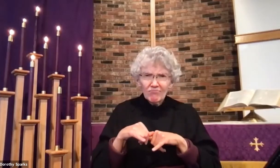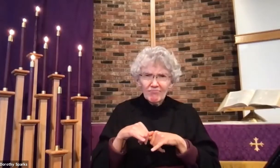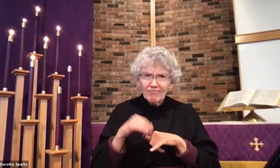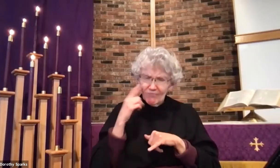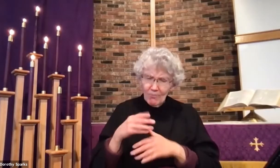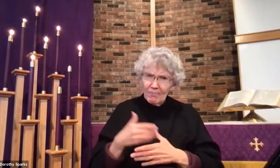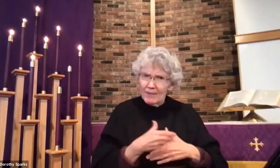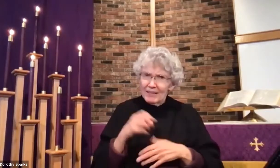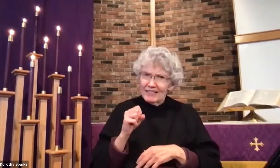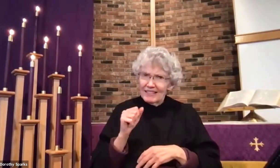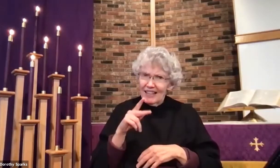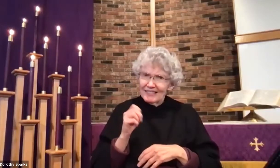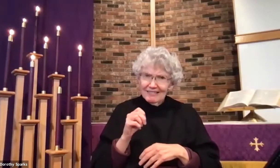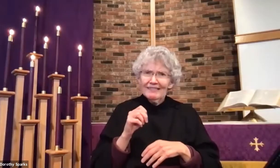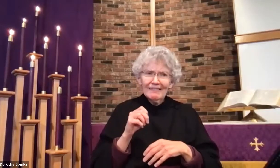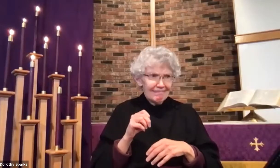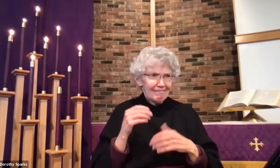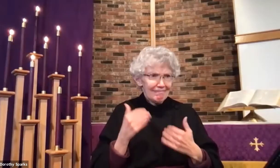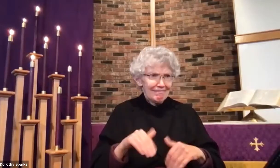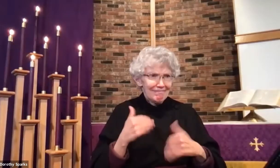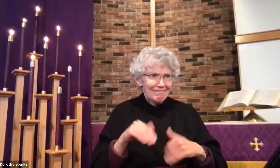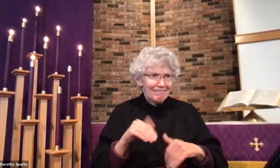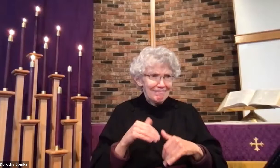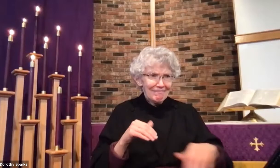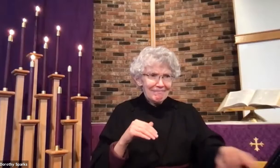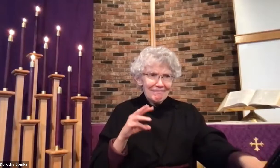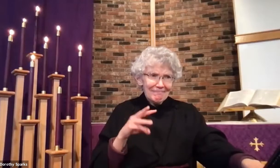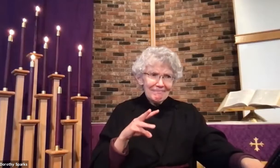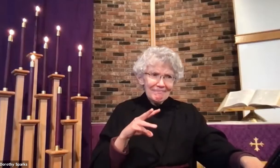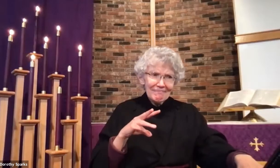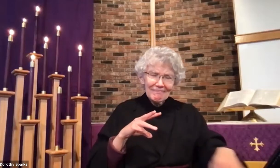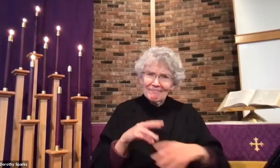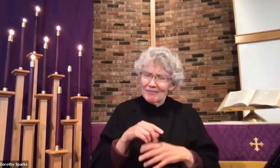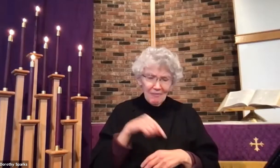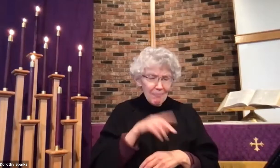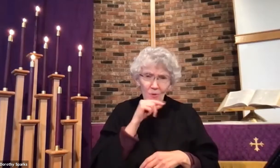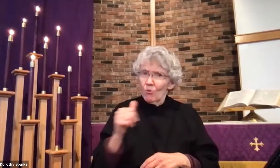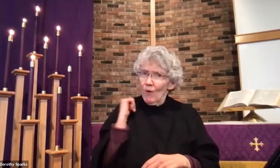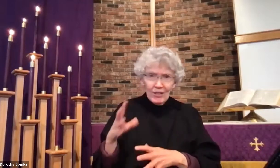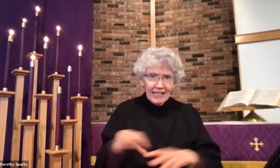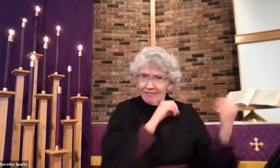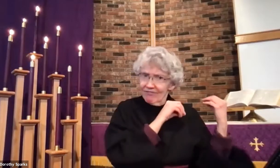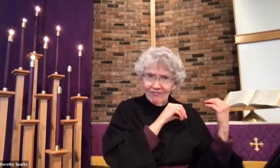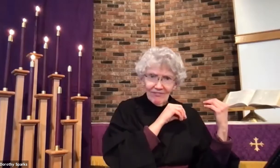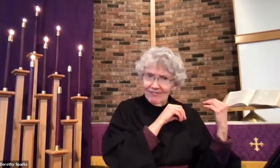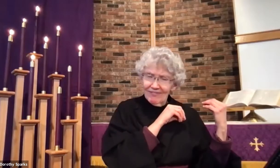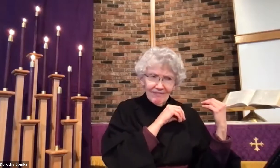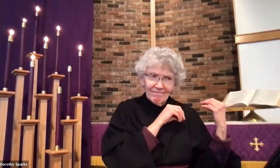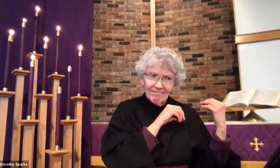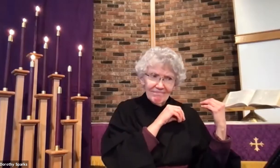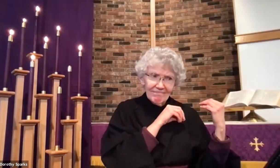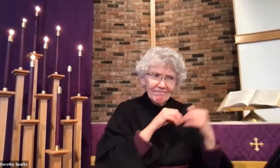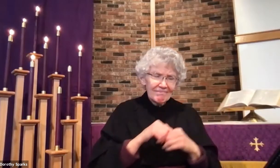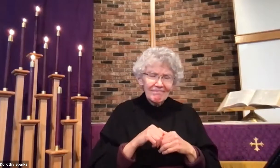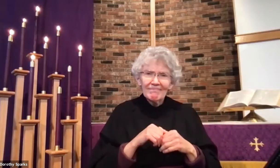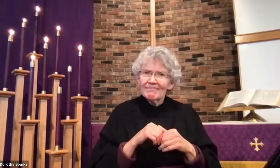guarding and caring for those eggs. So while she was being abused,